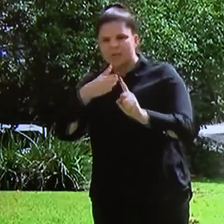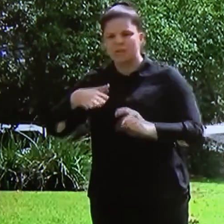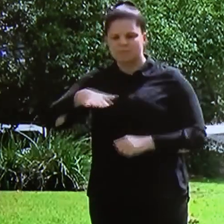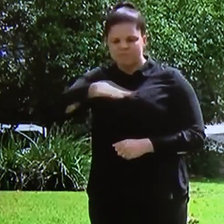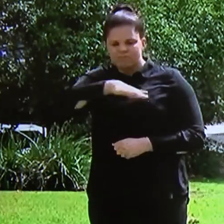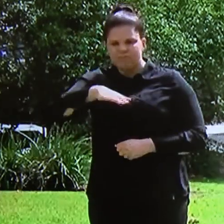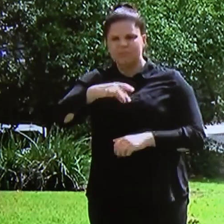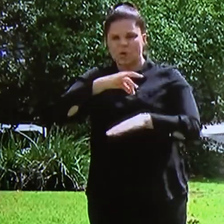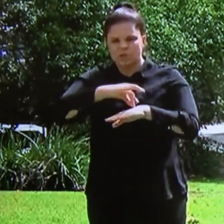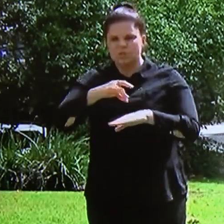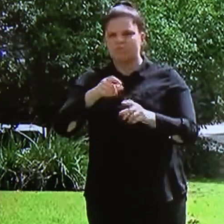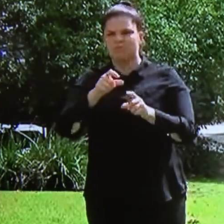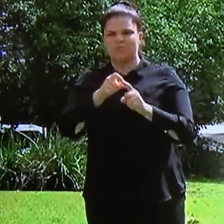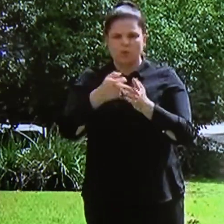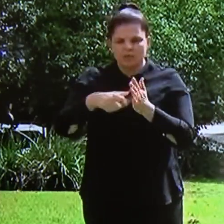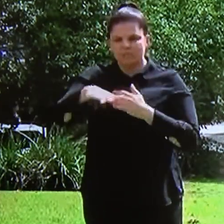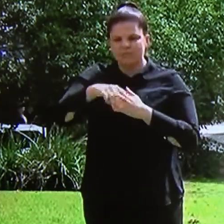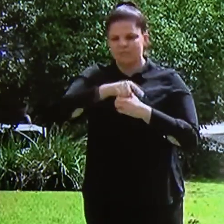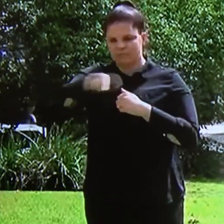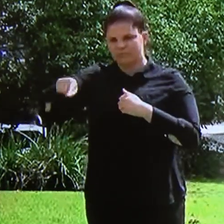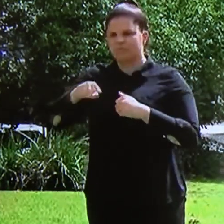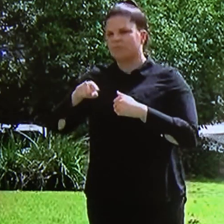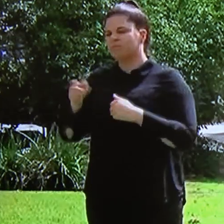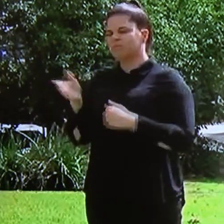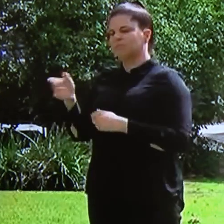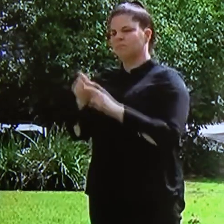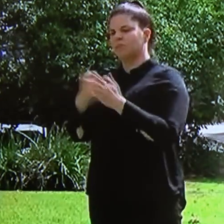increasing testing in particular areas, and I'll leave that to her to explain.